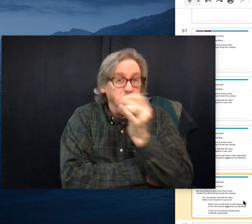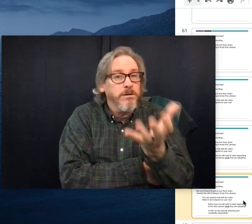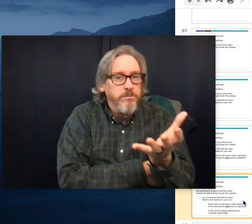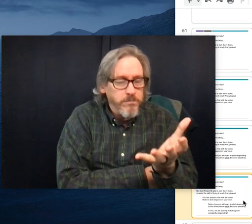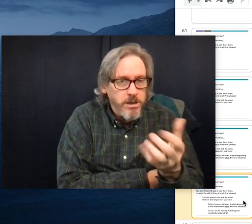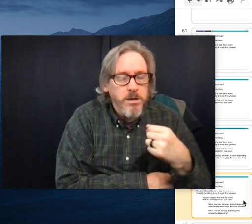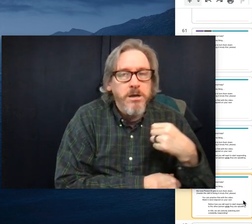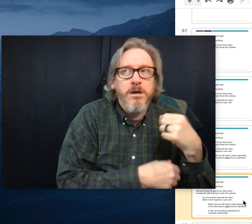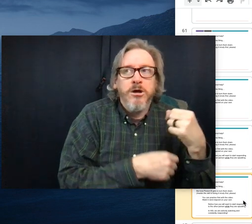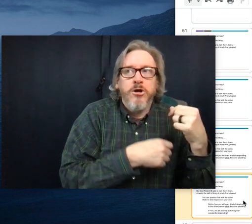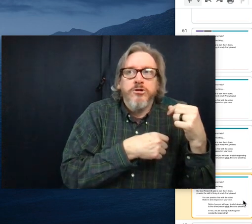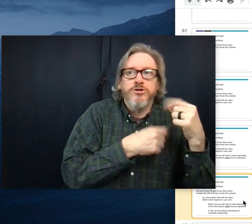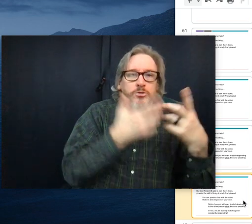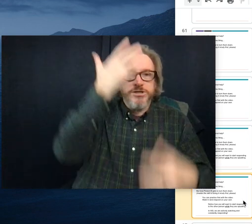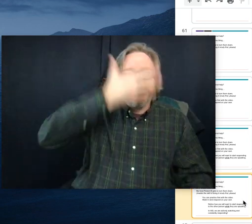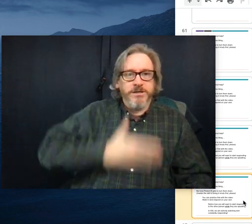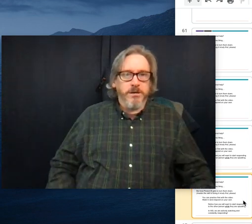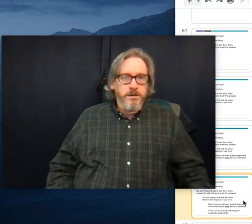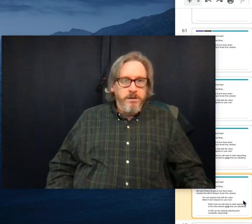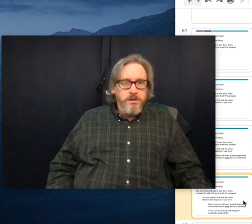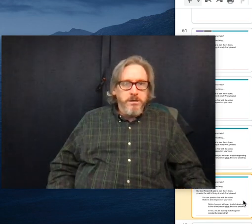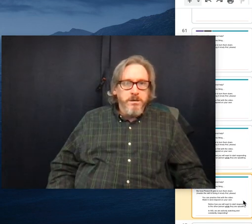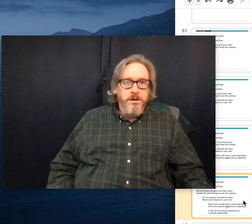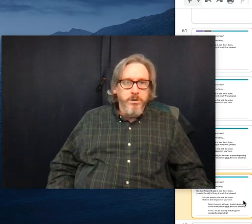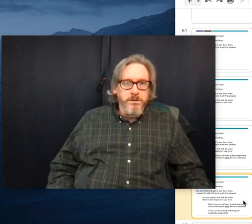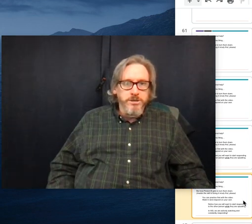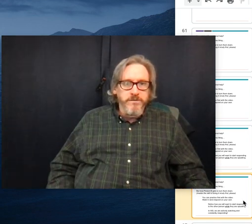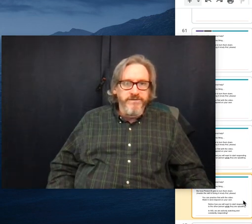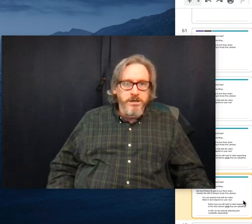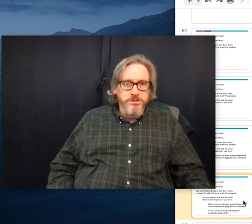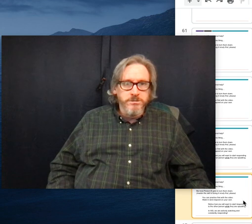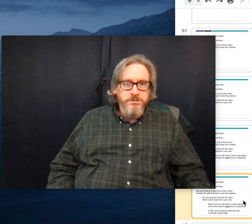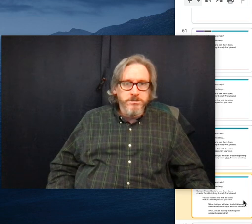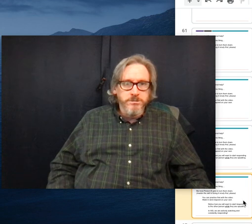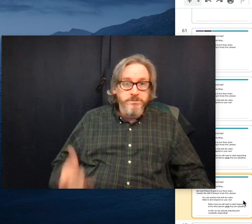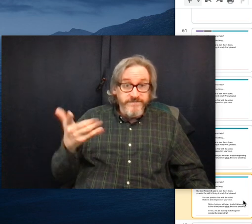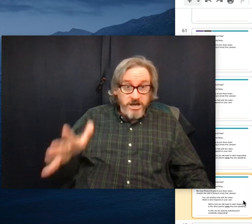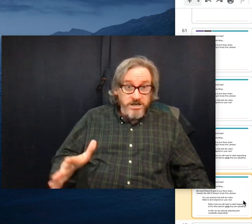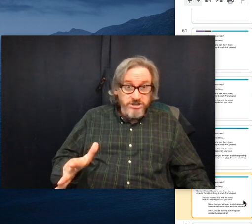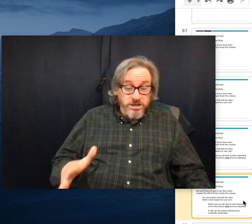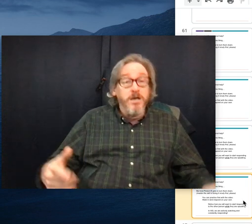So try to expand out your answers. So it's not just yes,